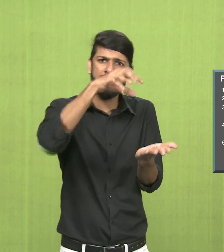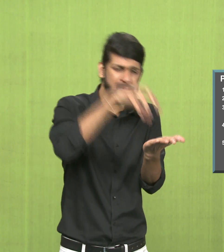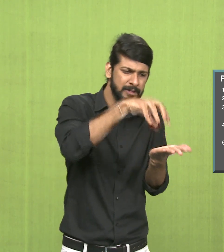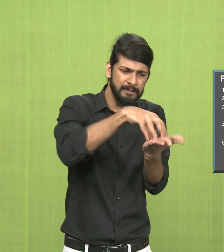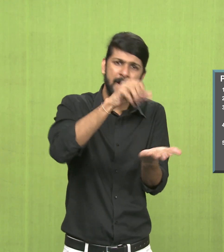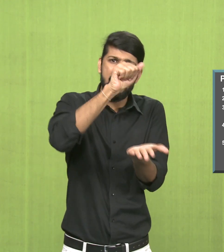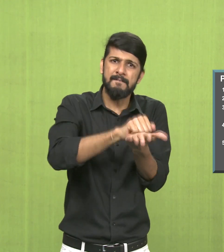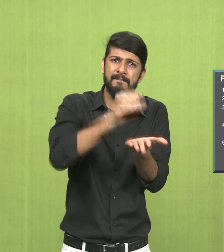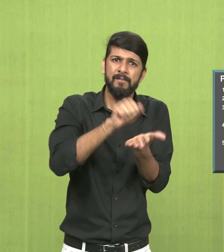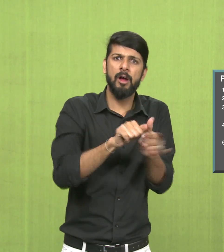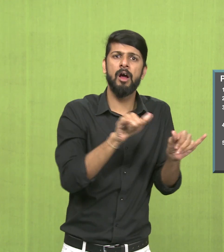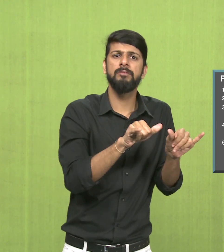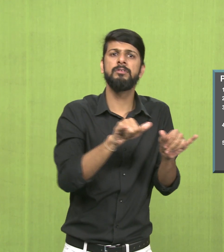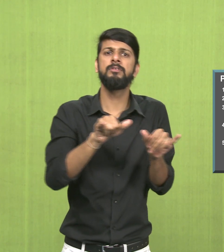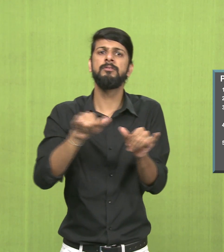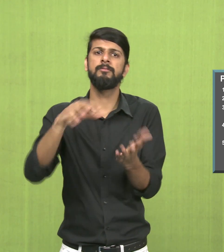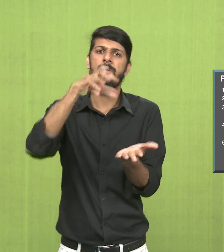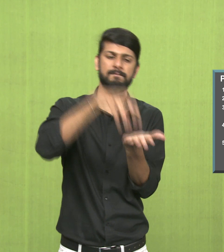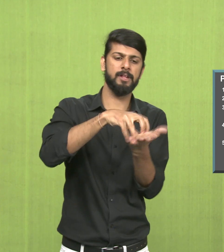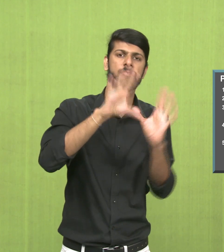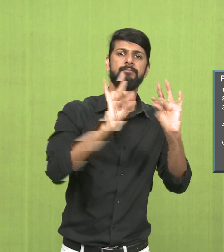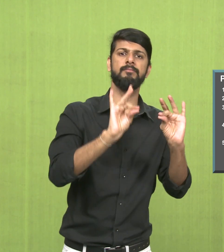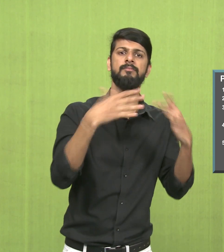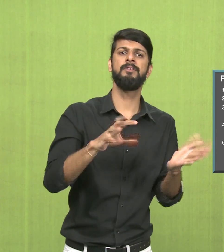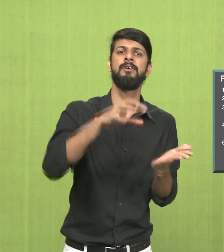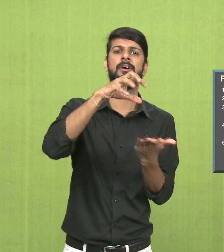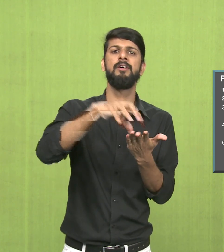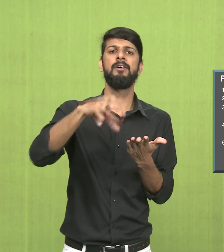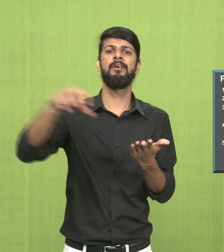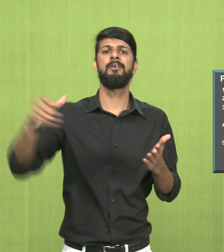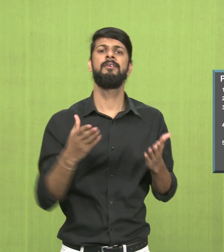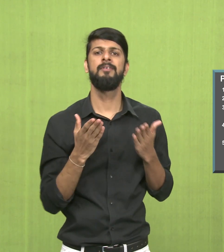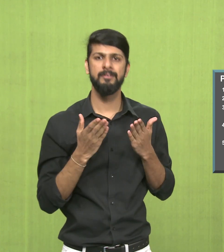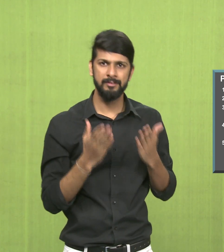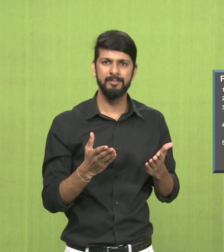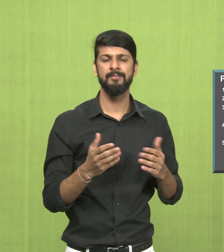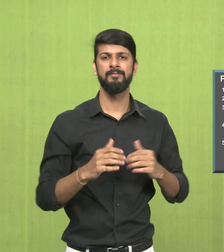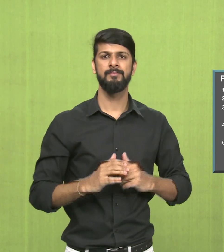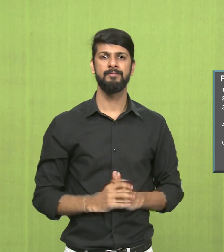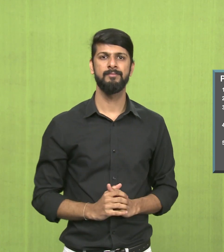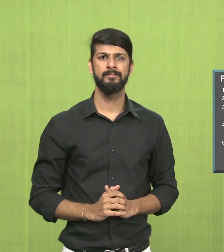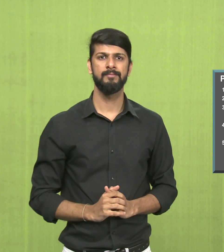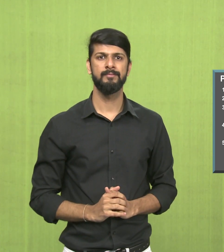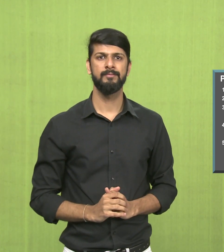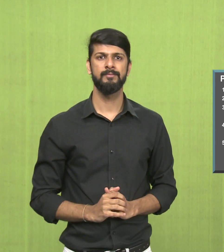and once the block is ready, you dip it in color and gently press on the sheet to get the desired